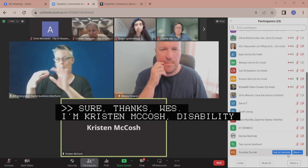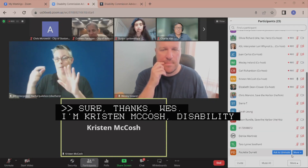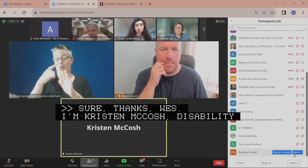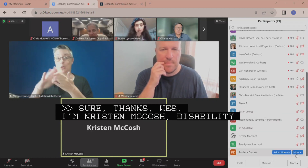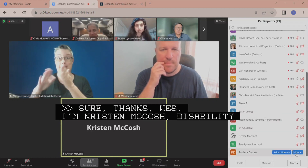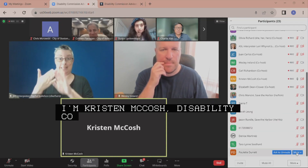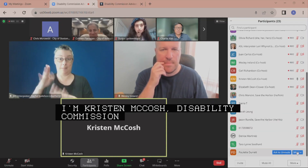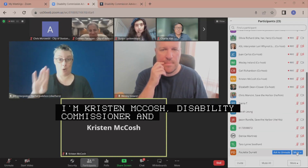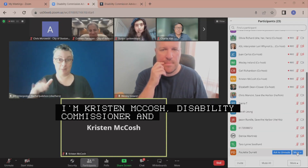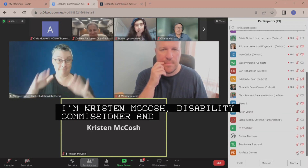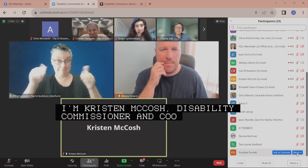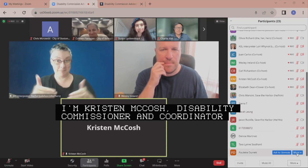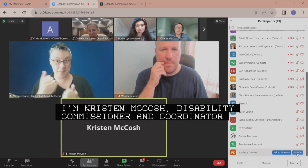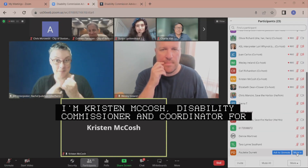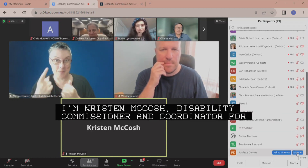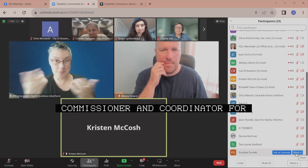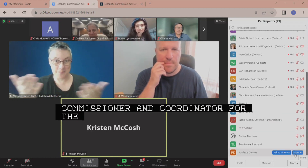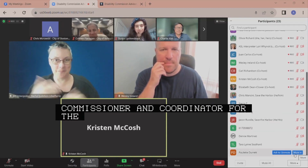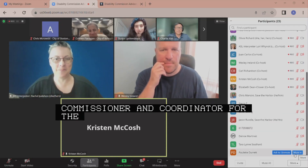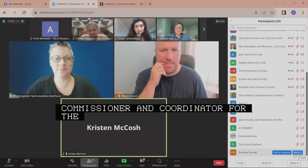Welcome, everybody.